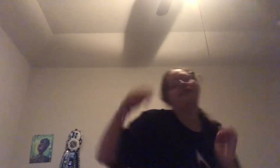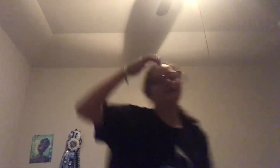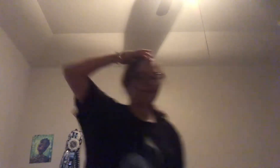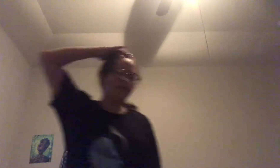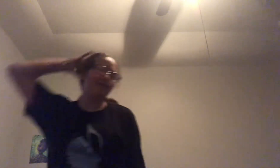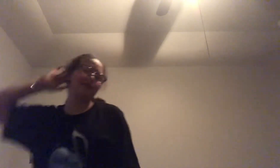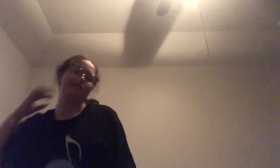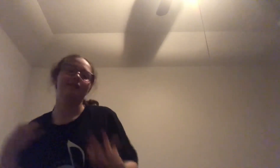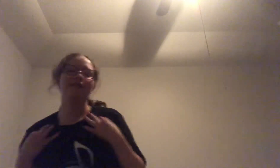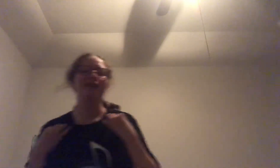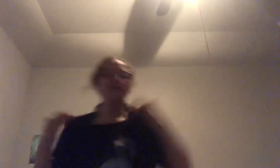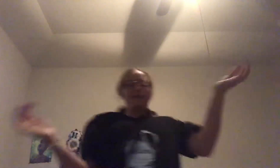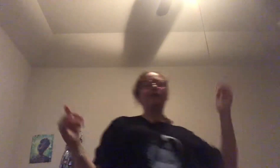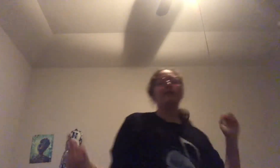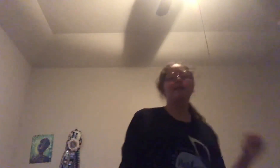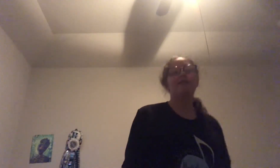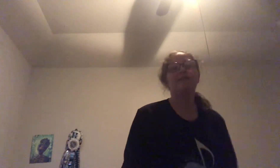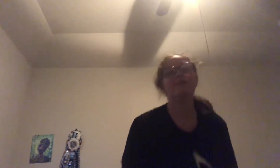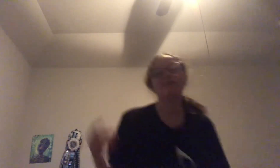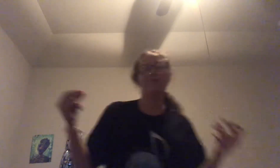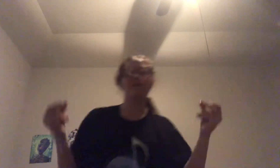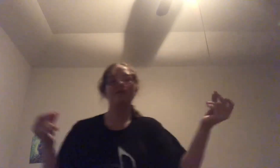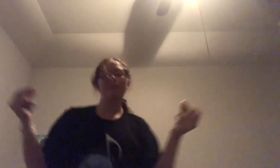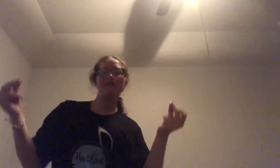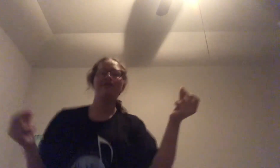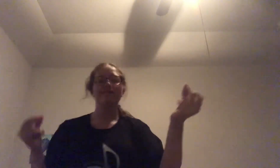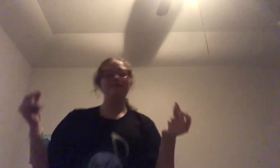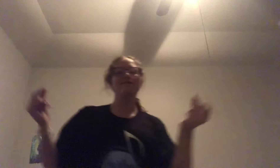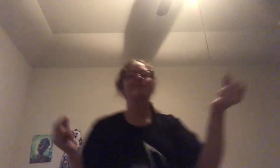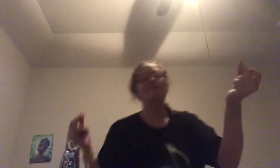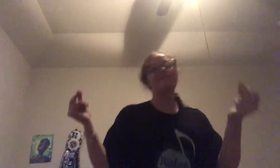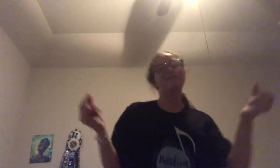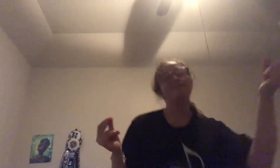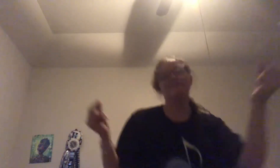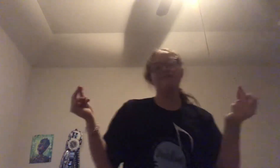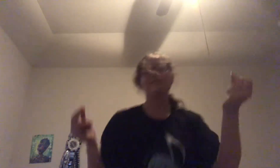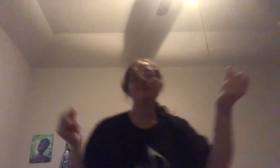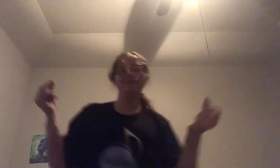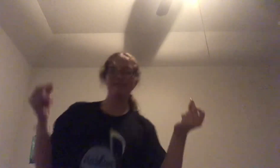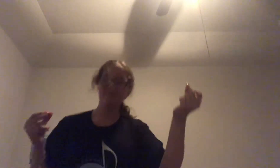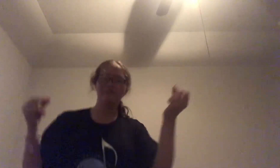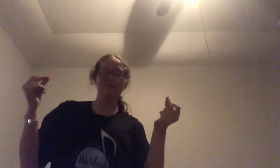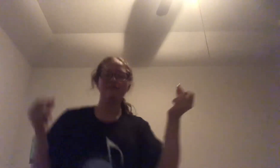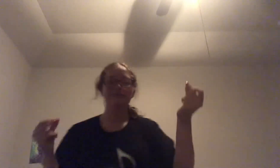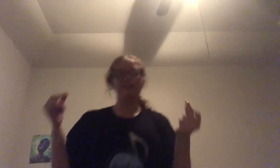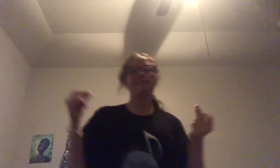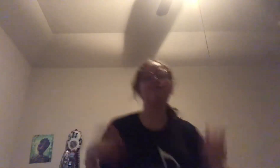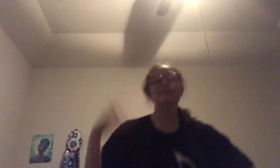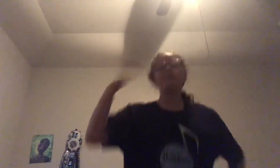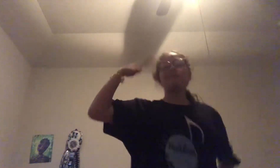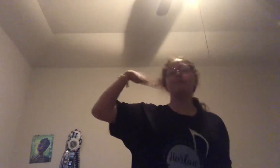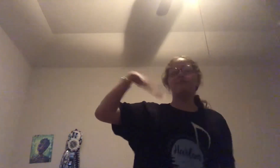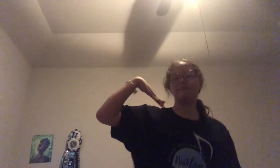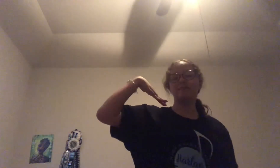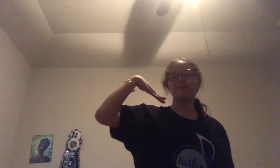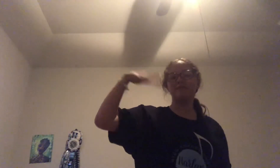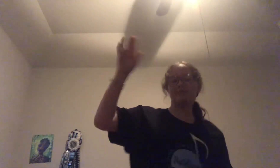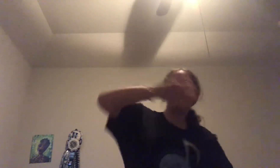violin Livin' it up in the city Got chucks on with Saint Laurent Gotta kiss myself so pretty I'm too hot